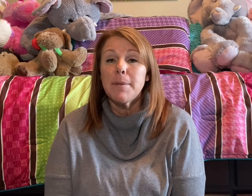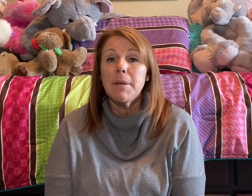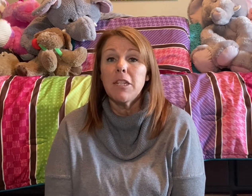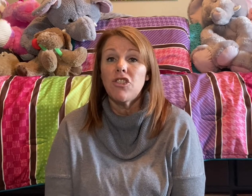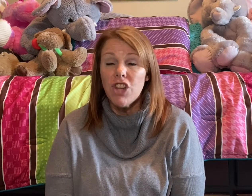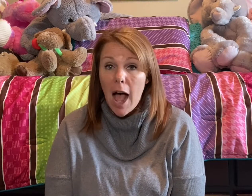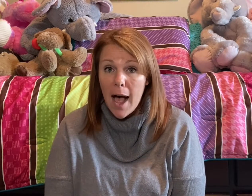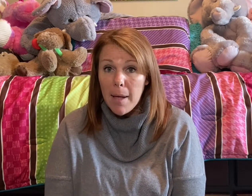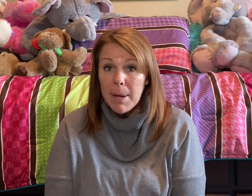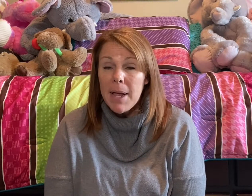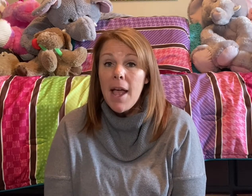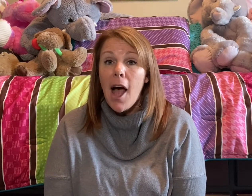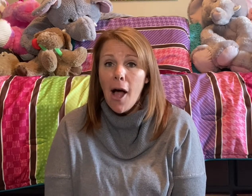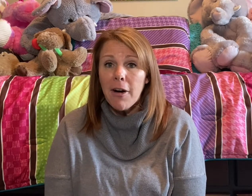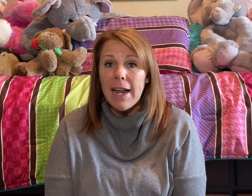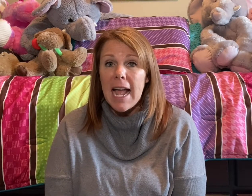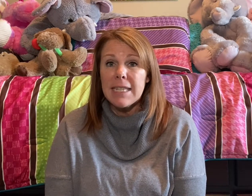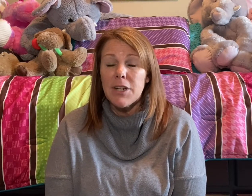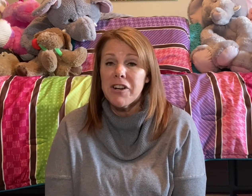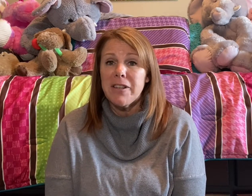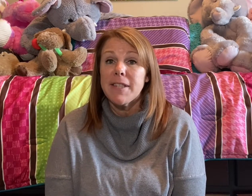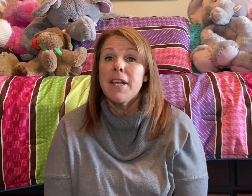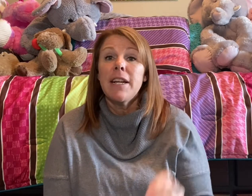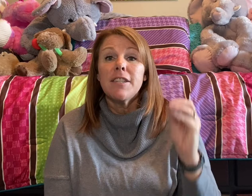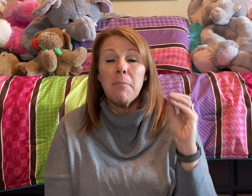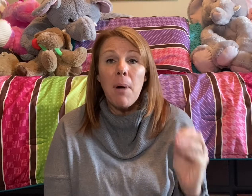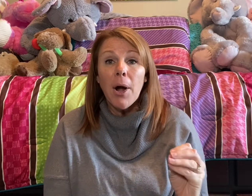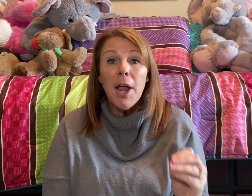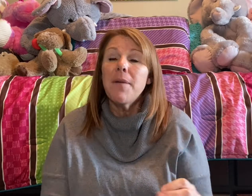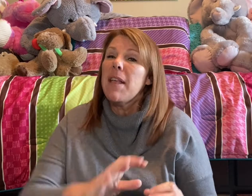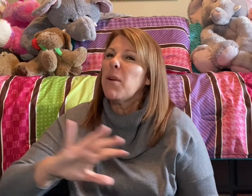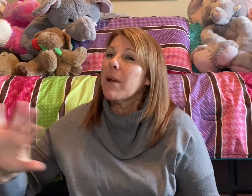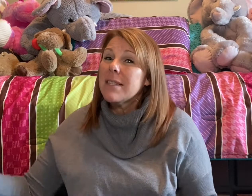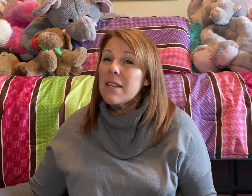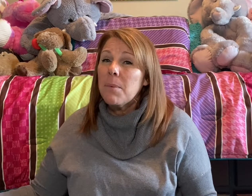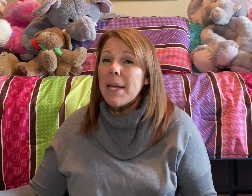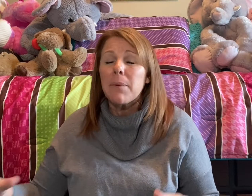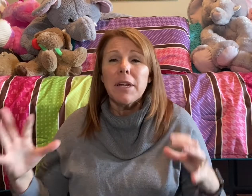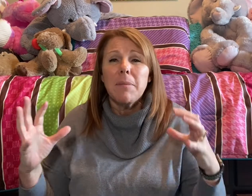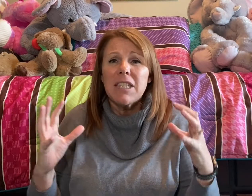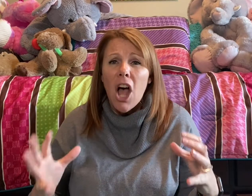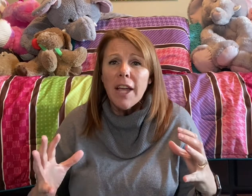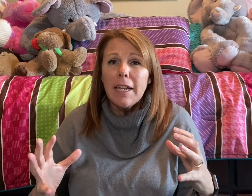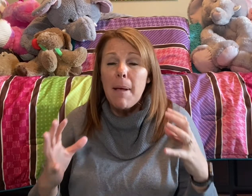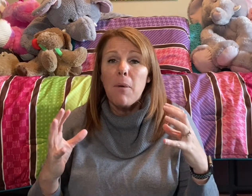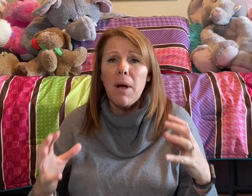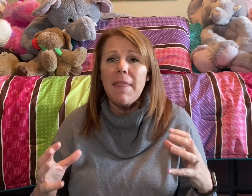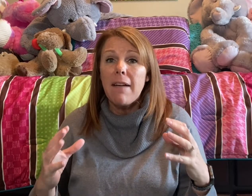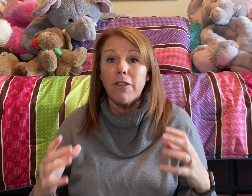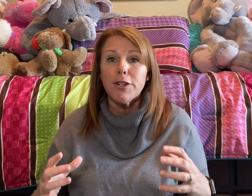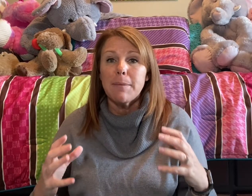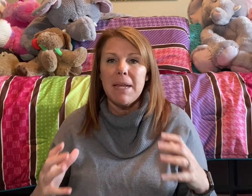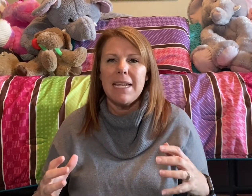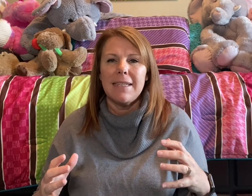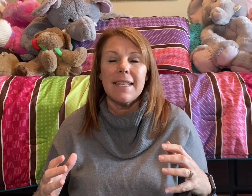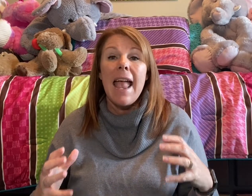Awesome job. All right, guys and girls. Tomorrow and the rest of the week, we're going to be talking about what that verse means